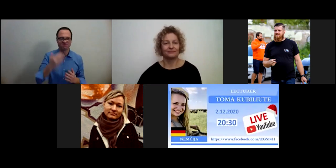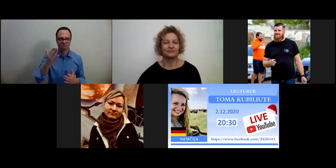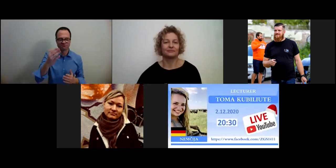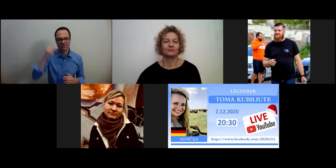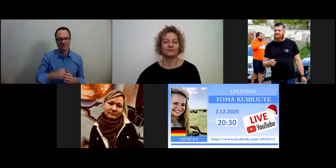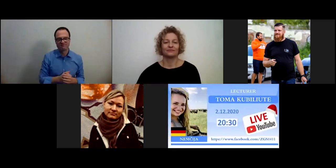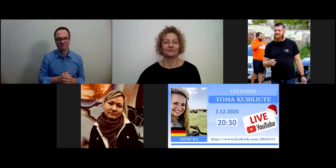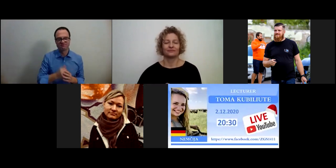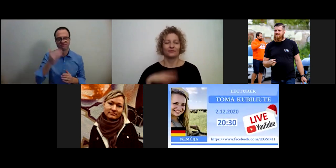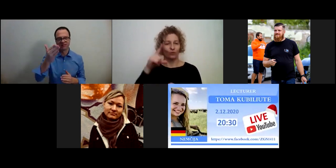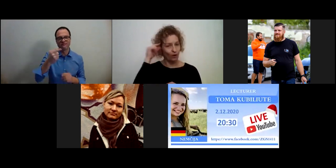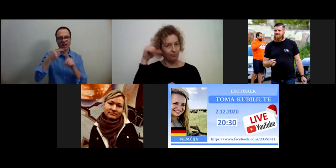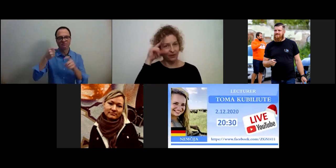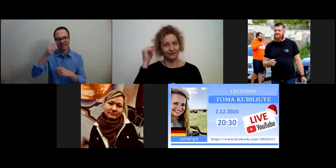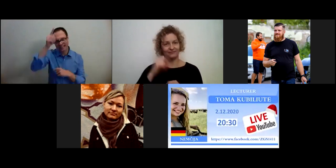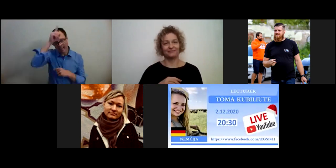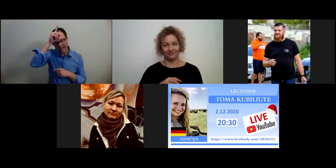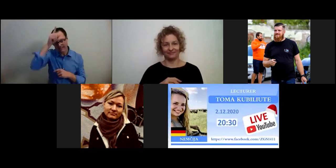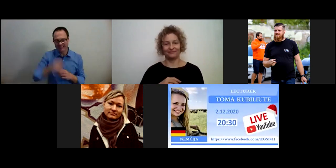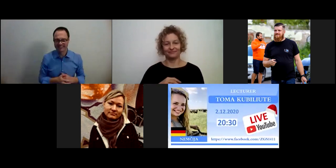On to the next presenter, please.